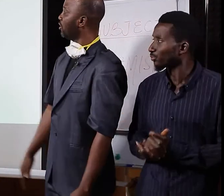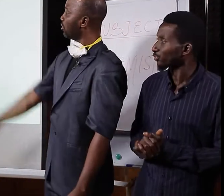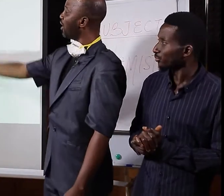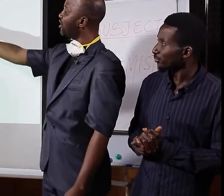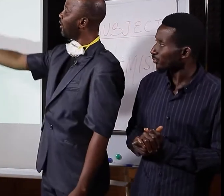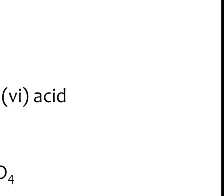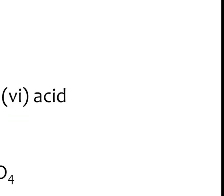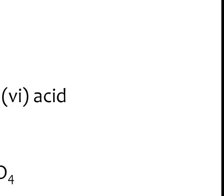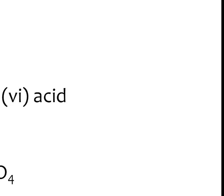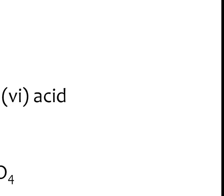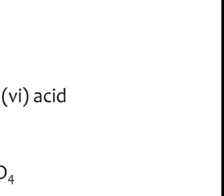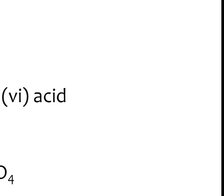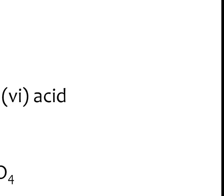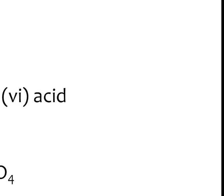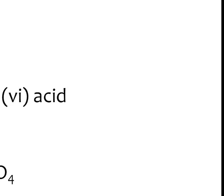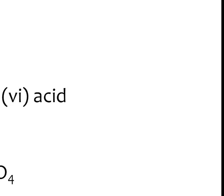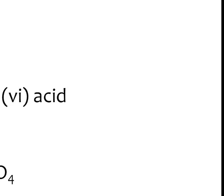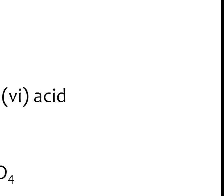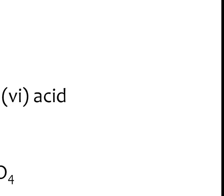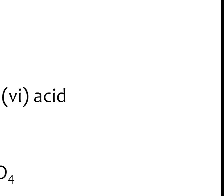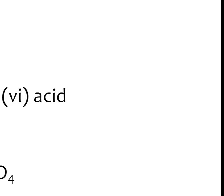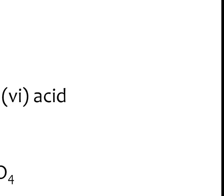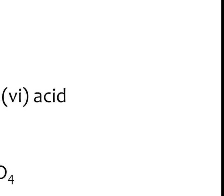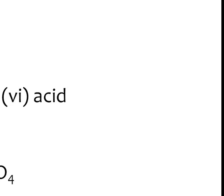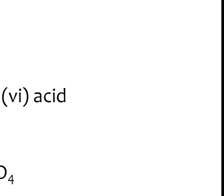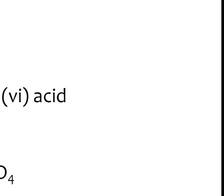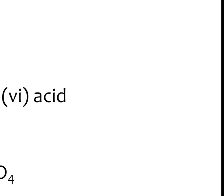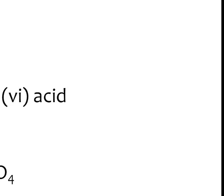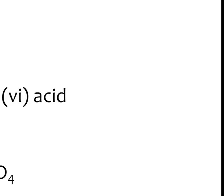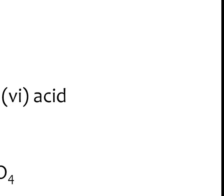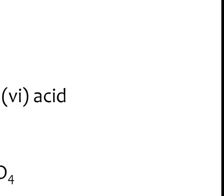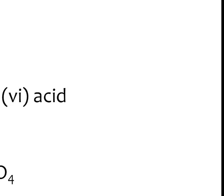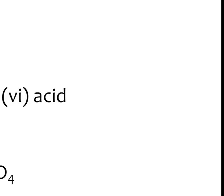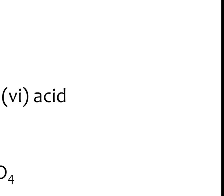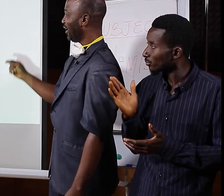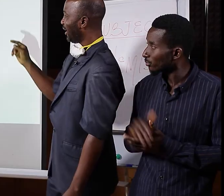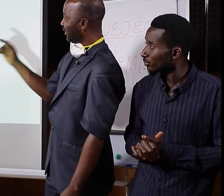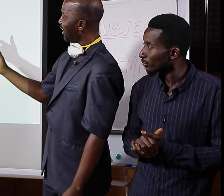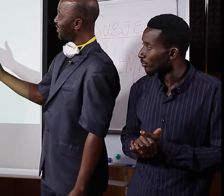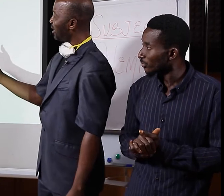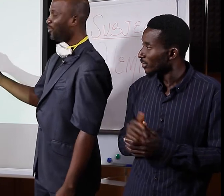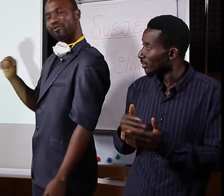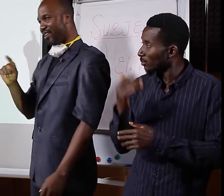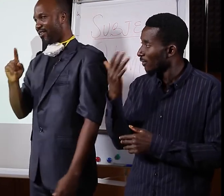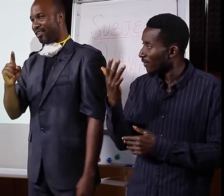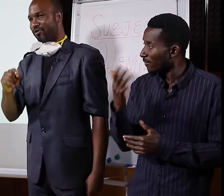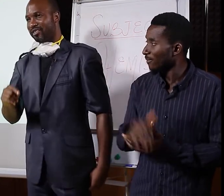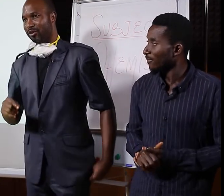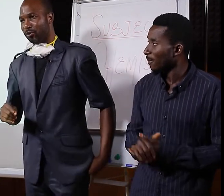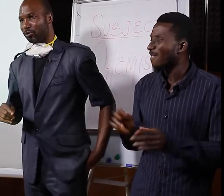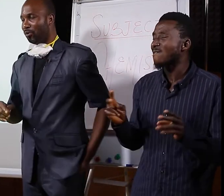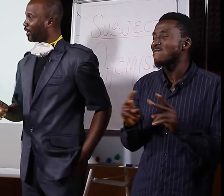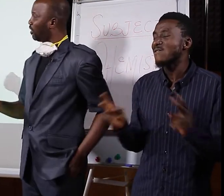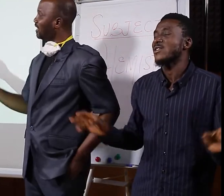it. So you end up having carbon 4 oxide as CO2. The next example is very, very